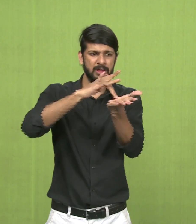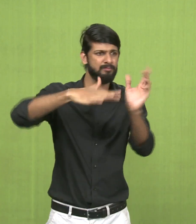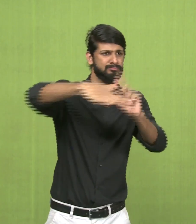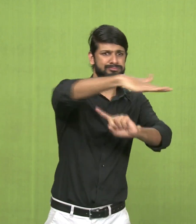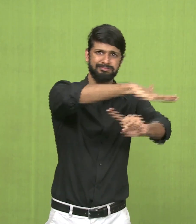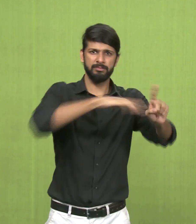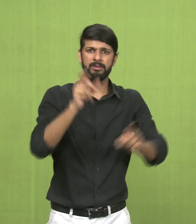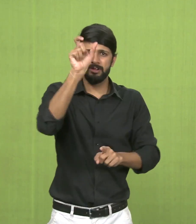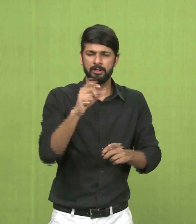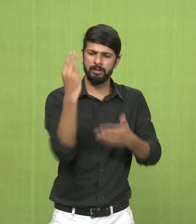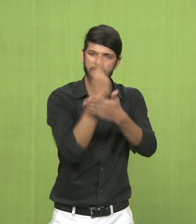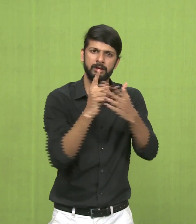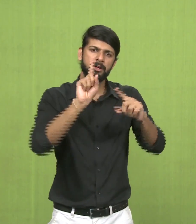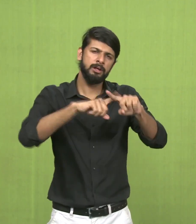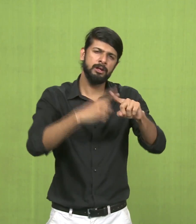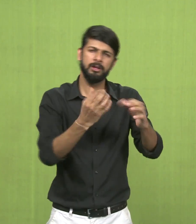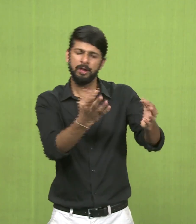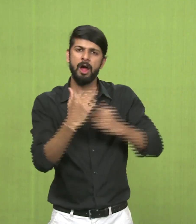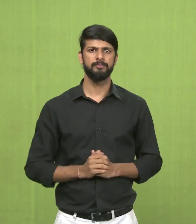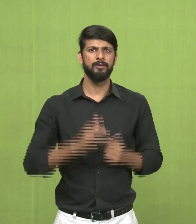famous landscape artists.